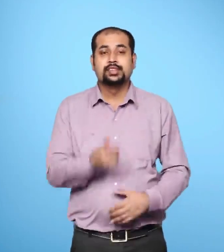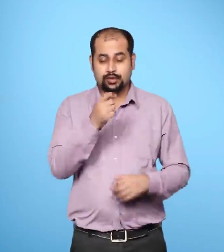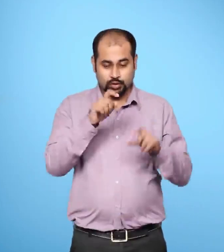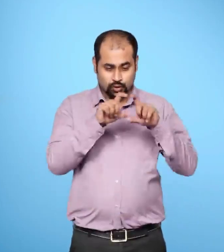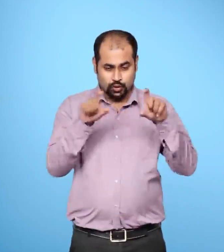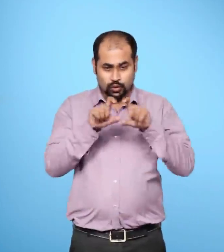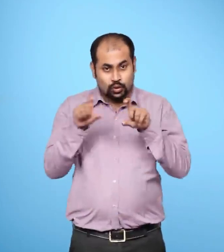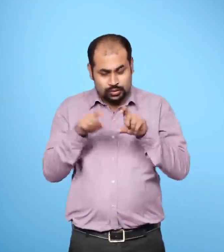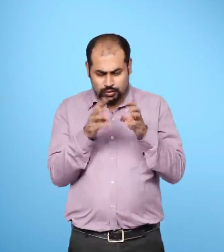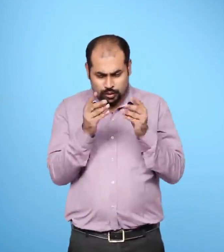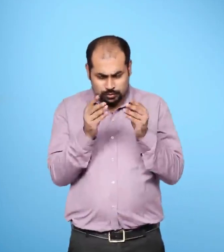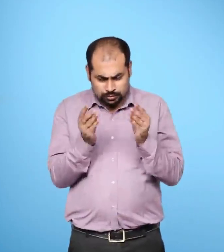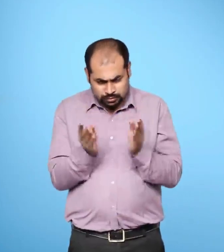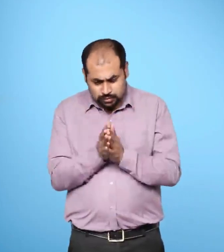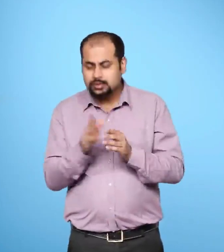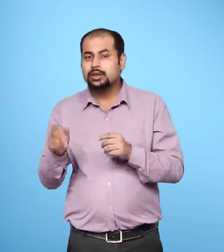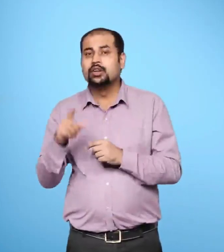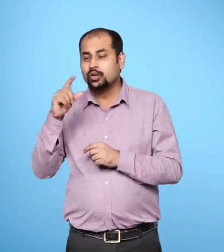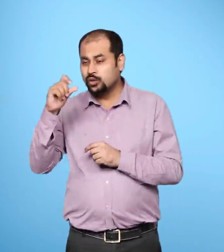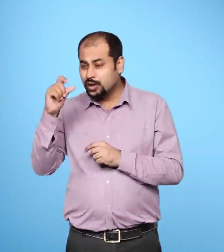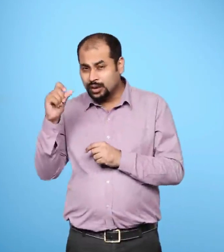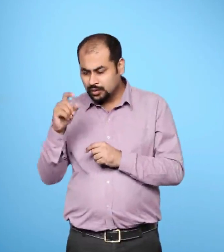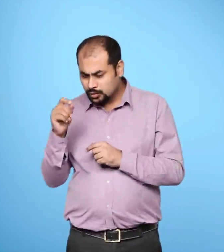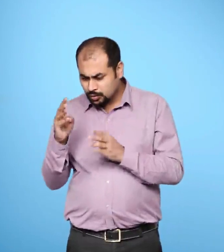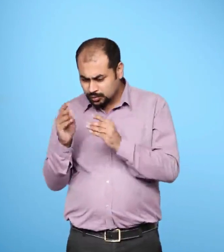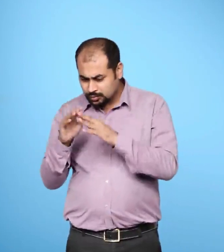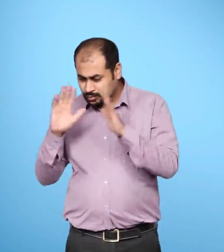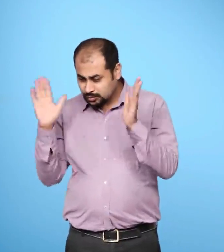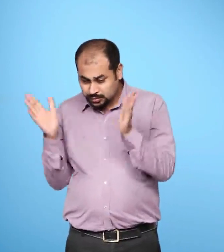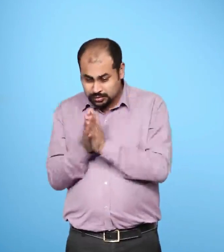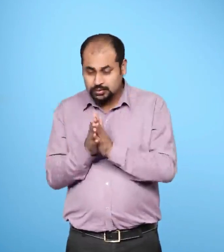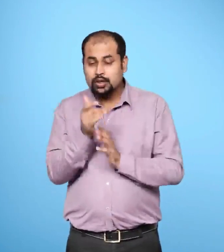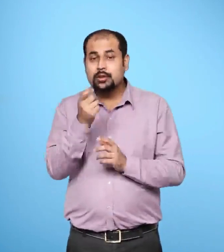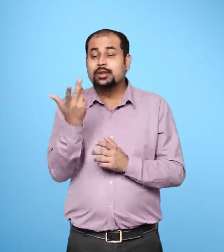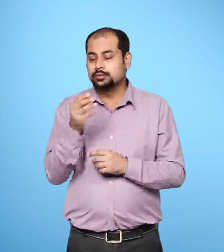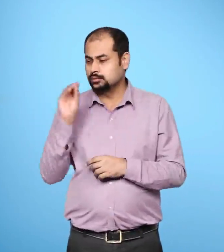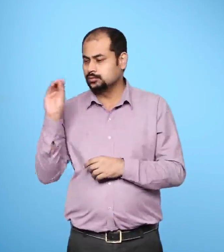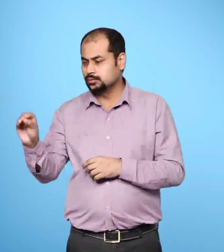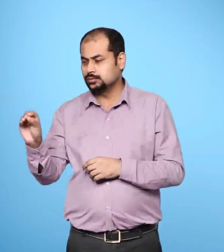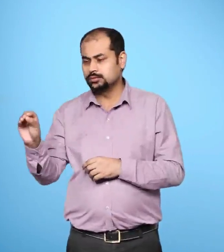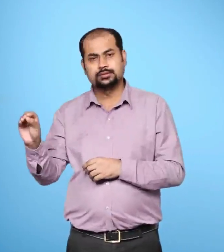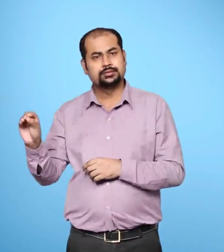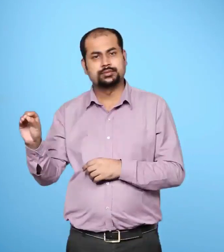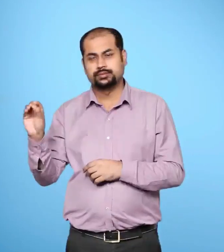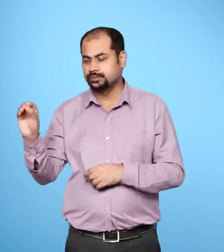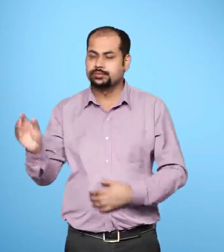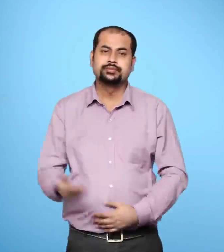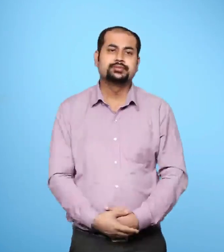How much money do the notes and coins make?